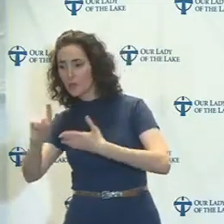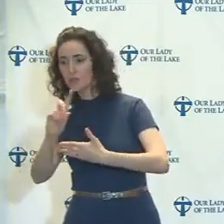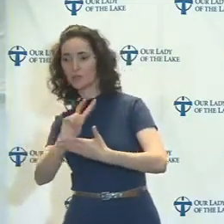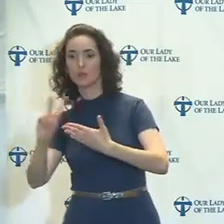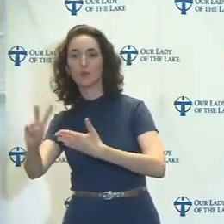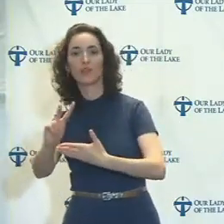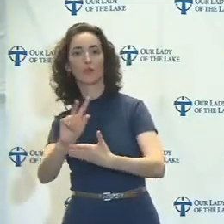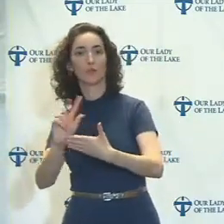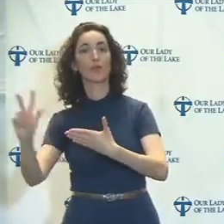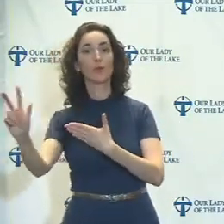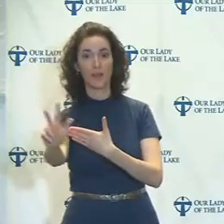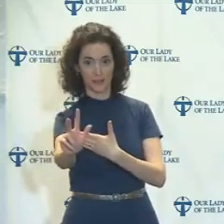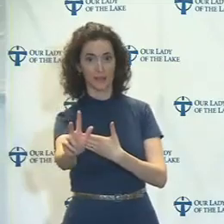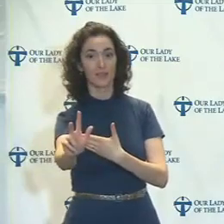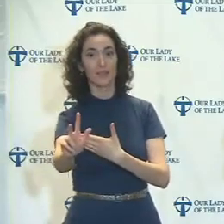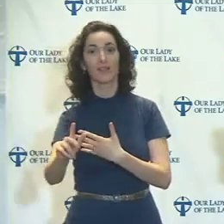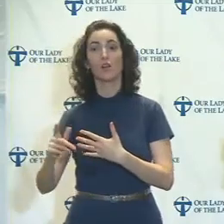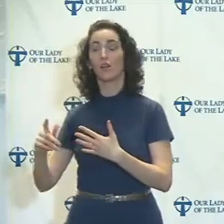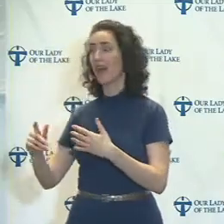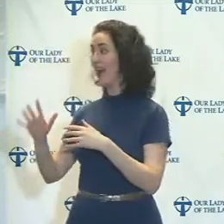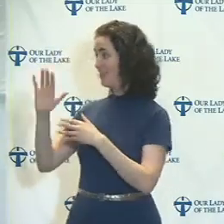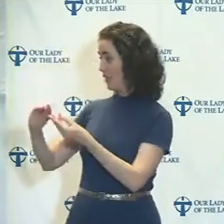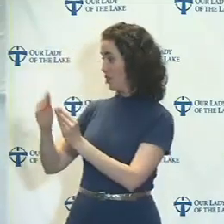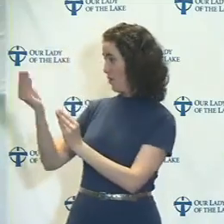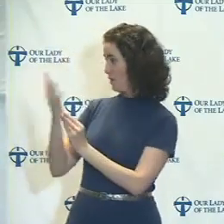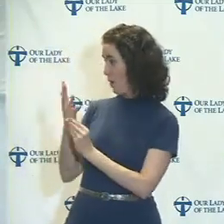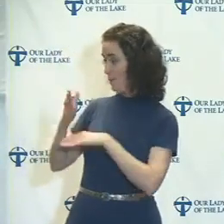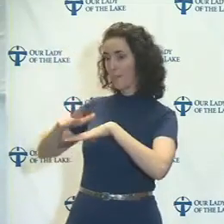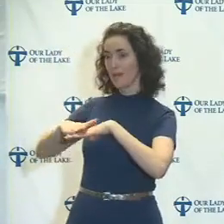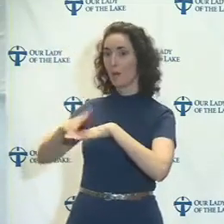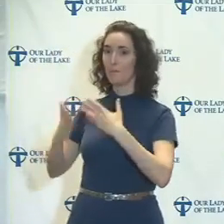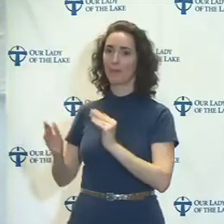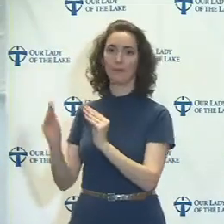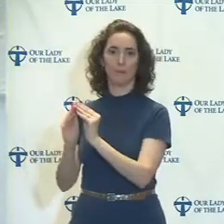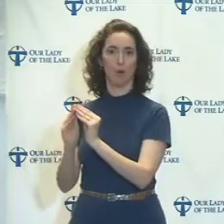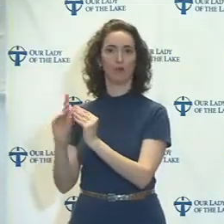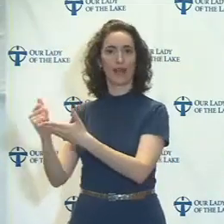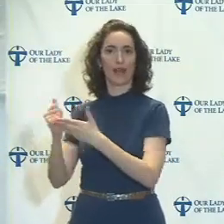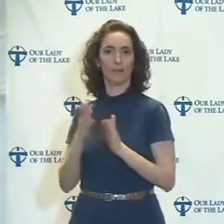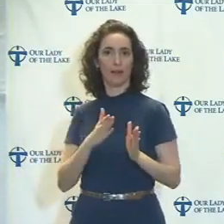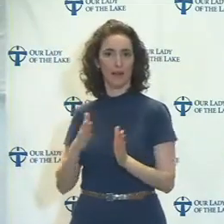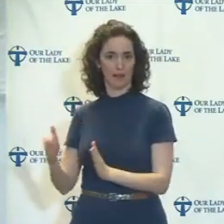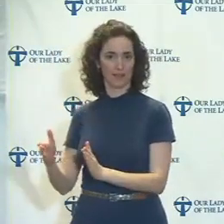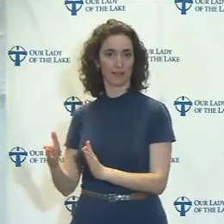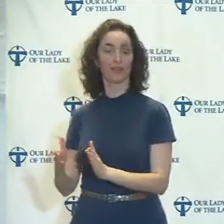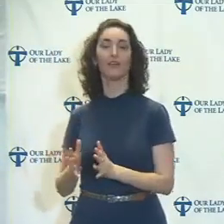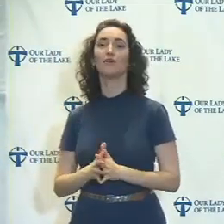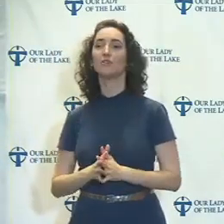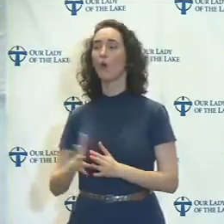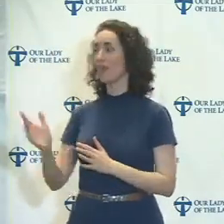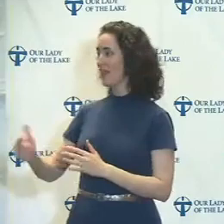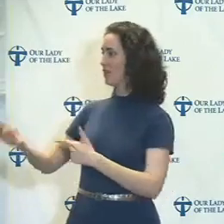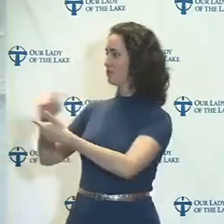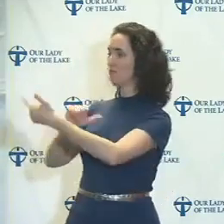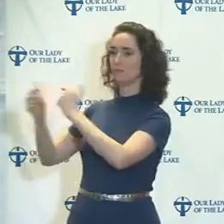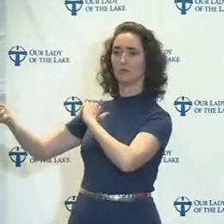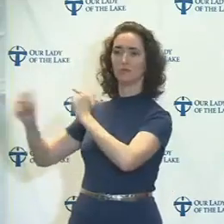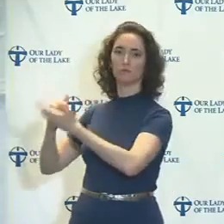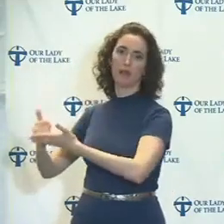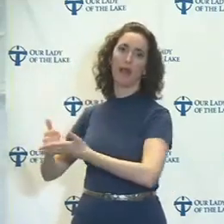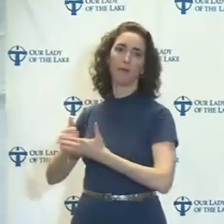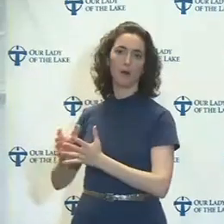will include a minimum of that number of doses going forward. And so that back and forth is very